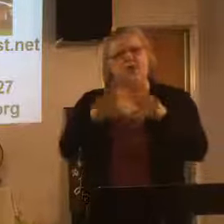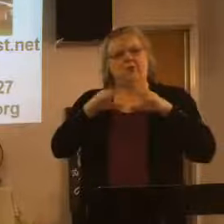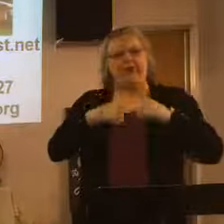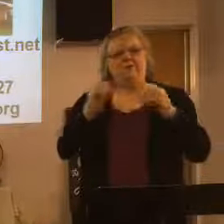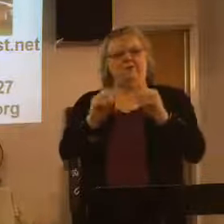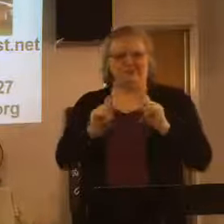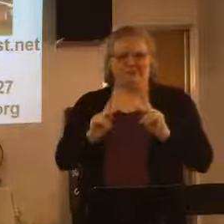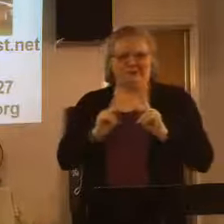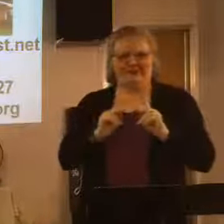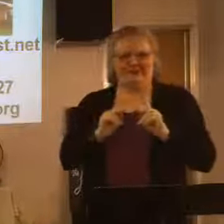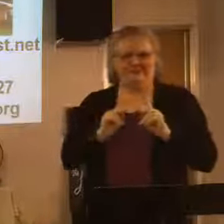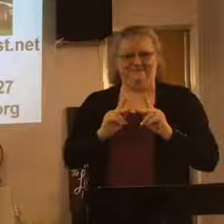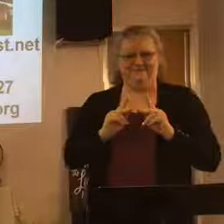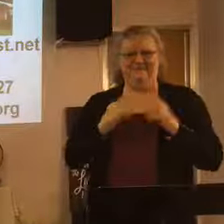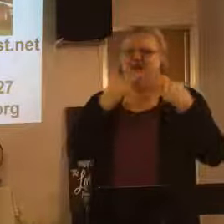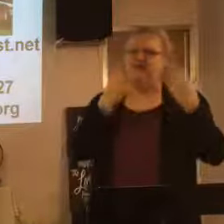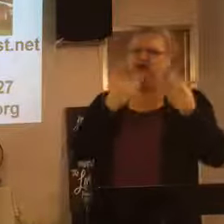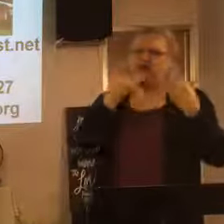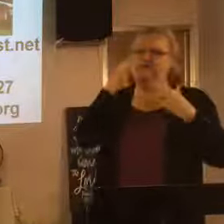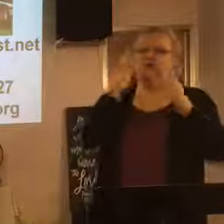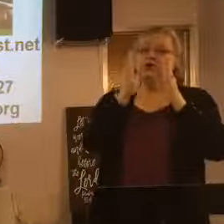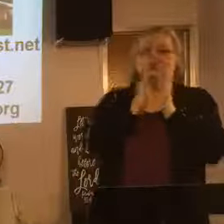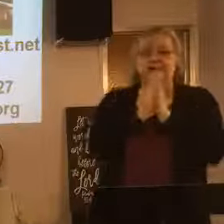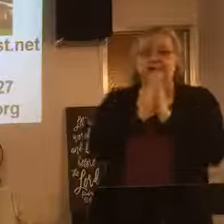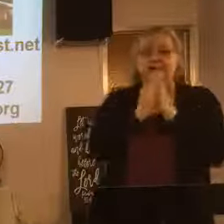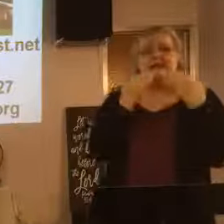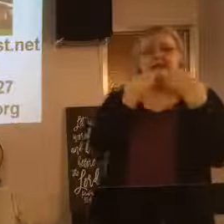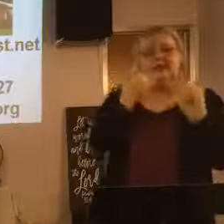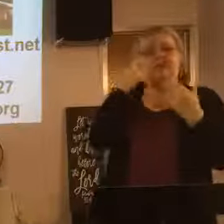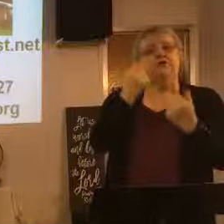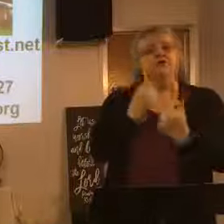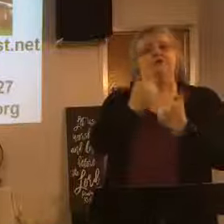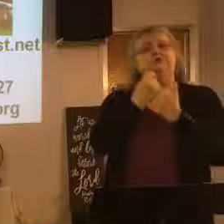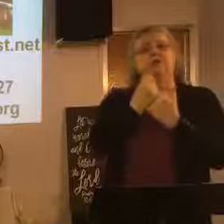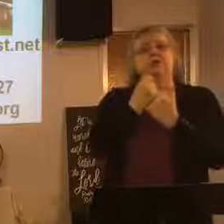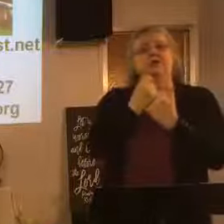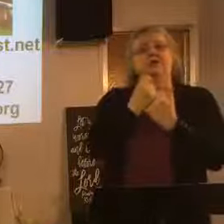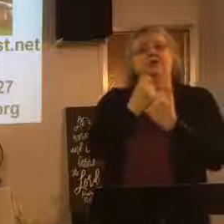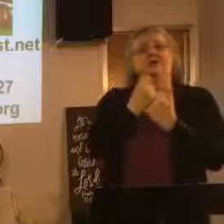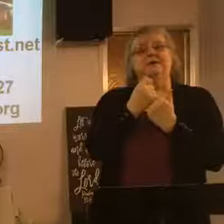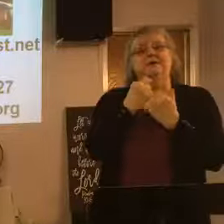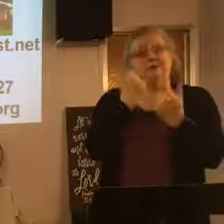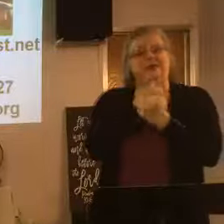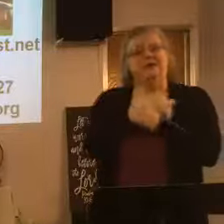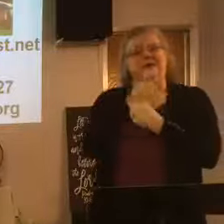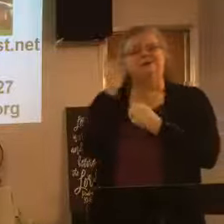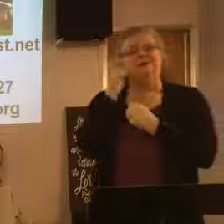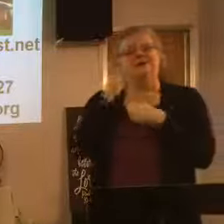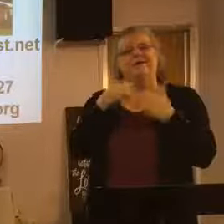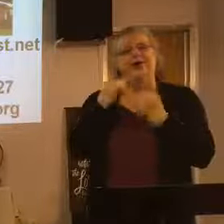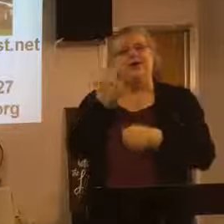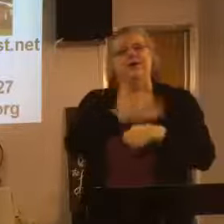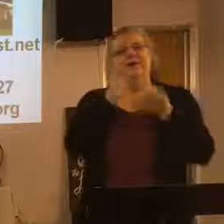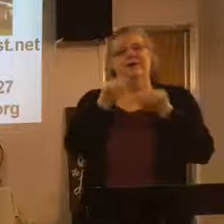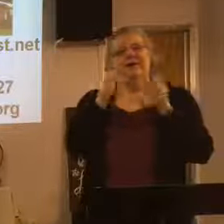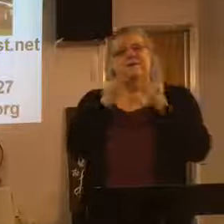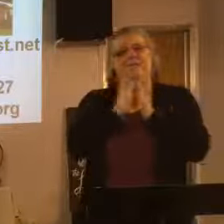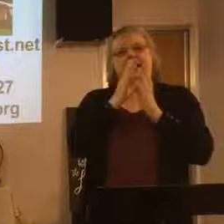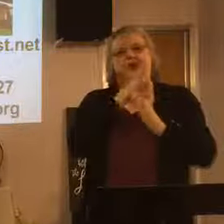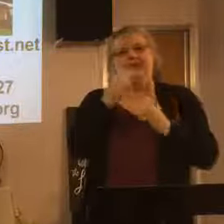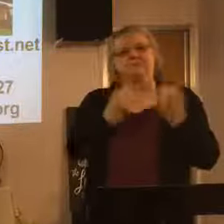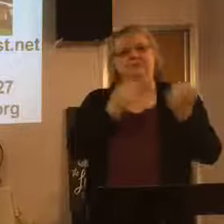opportunity. Thank you for your prayers. Thank you for your support. We'd love to hear how we can pray for and minister